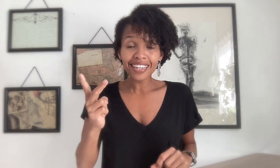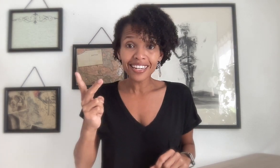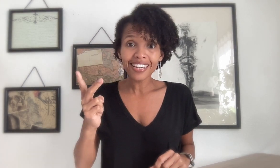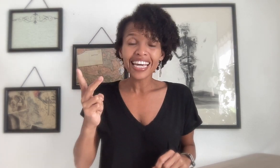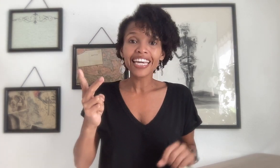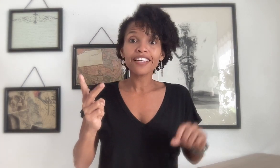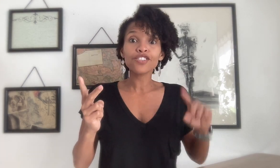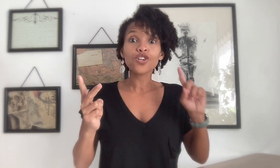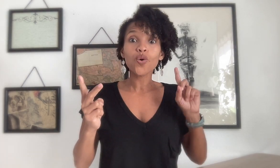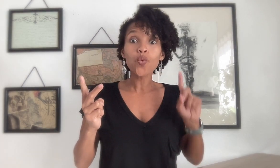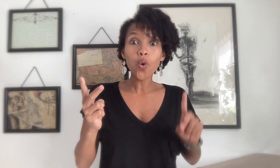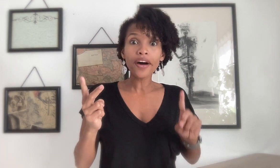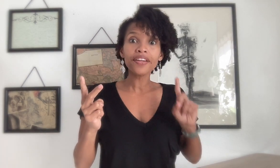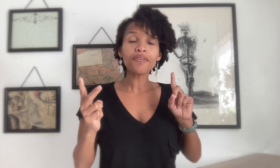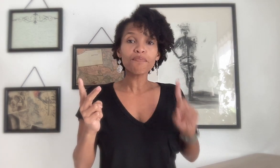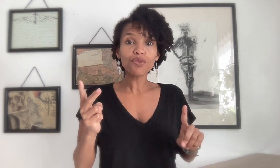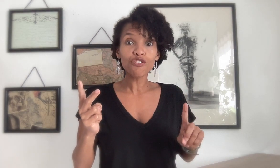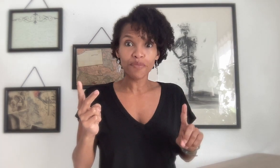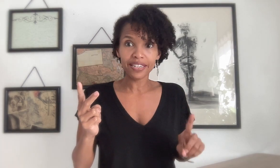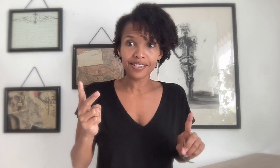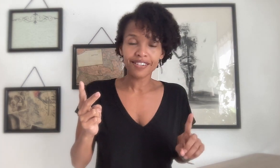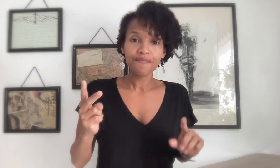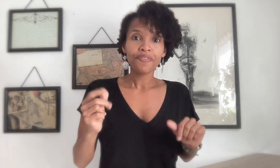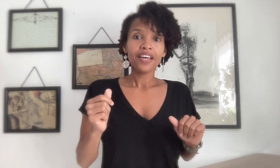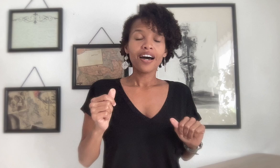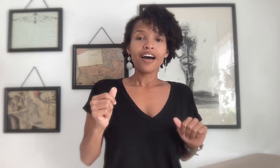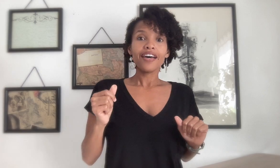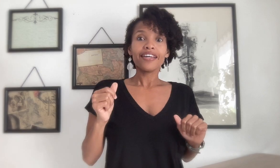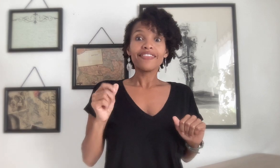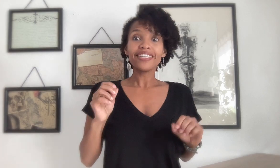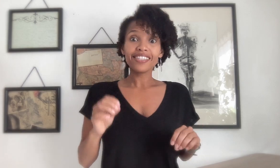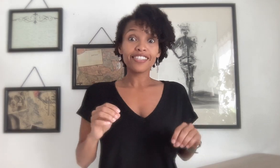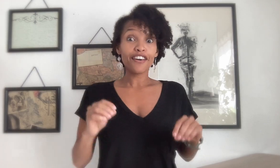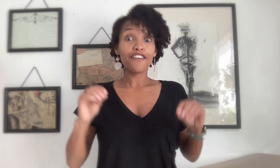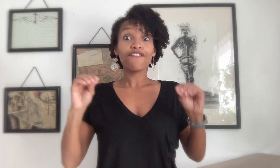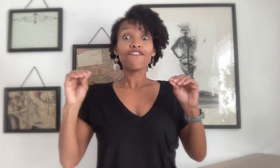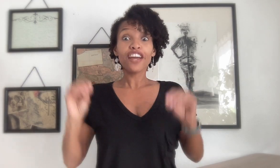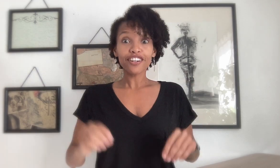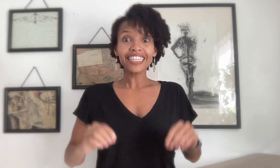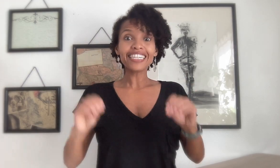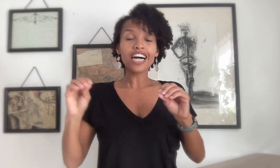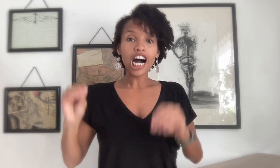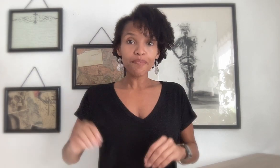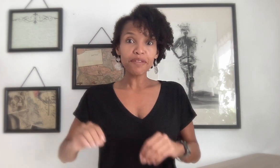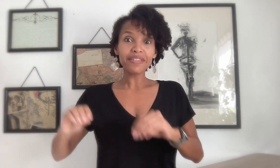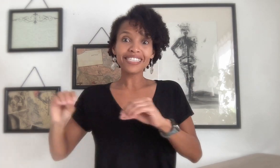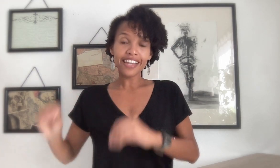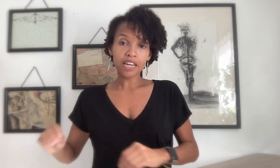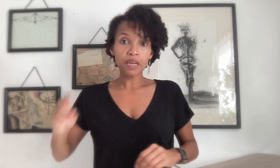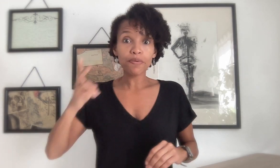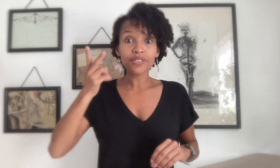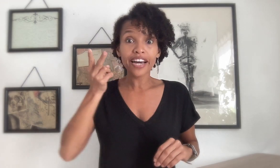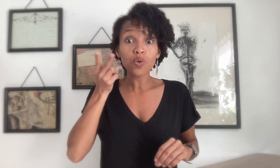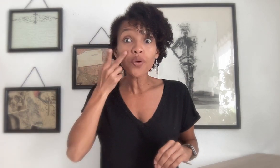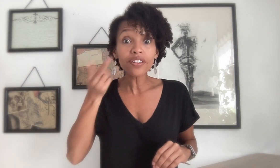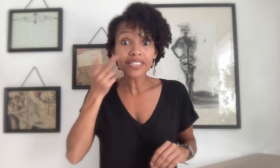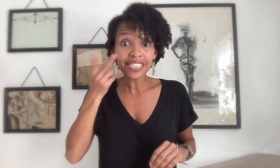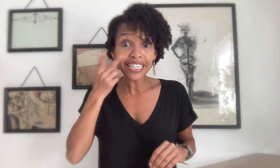see, is one movement. This is a very common mistake. People sign we'll see and